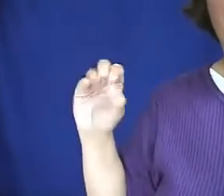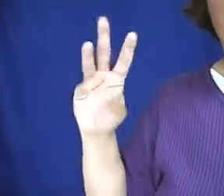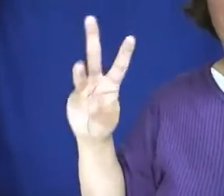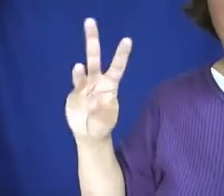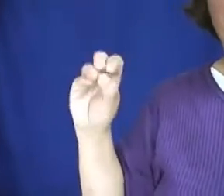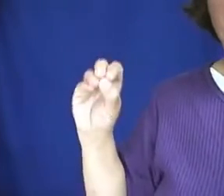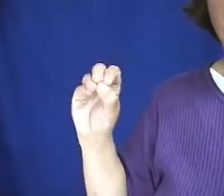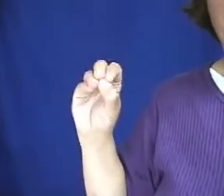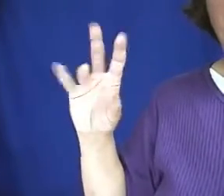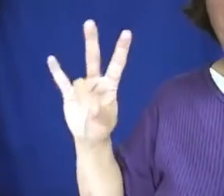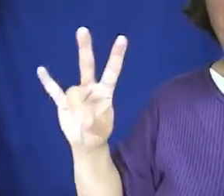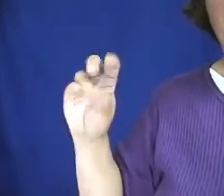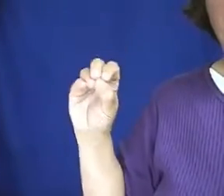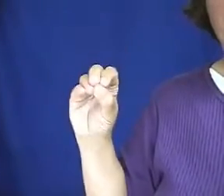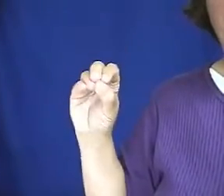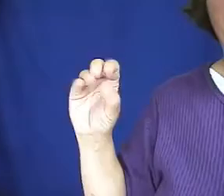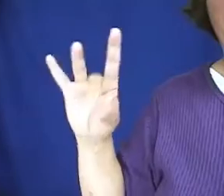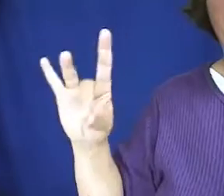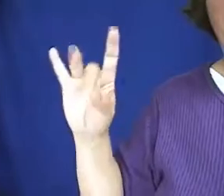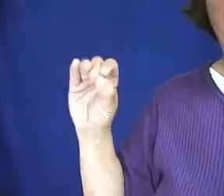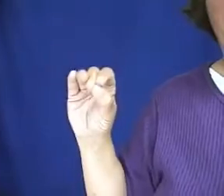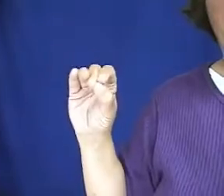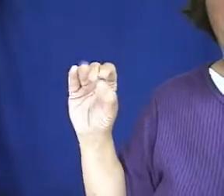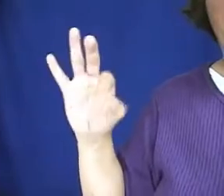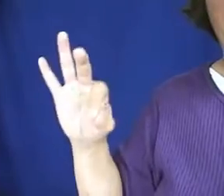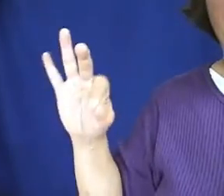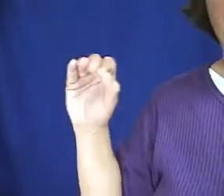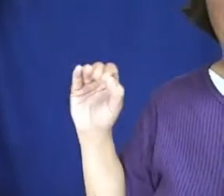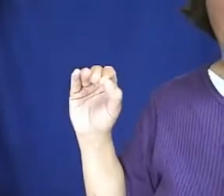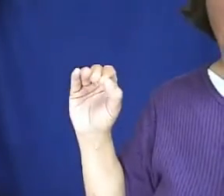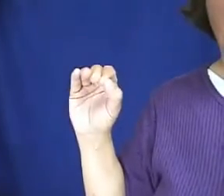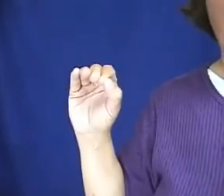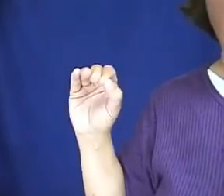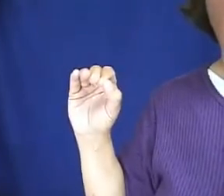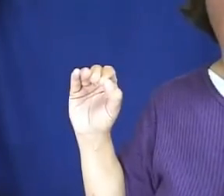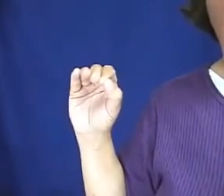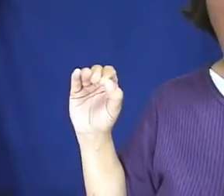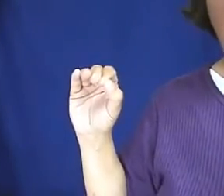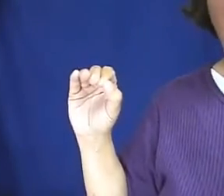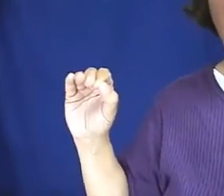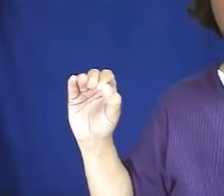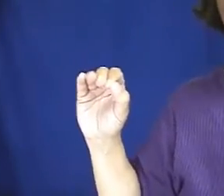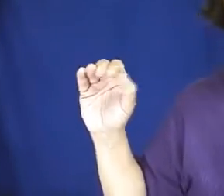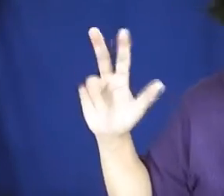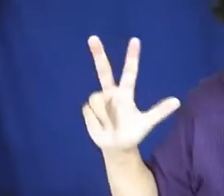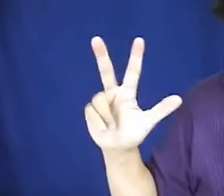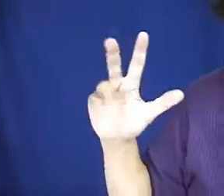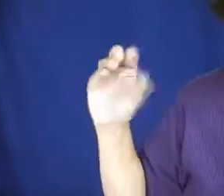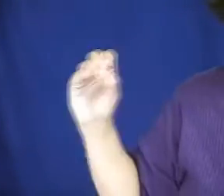50, 60, 70, 80, 90 all do. So we were at